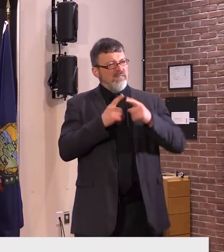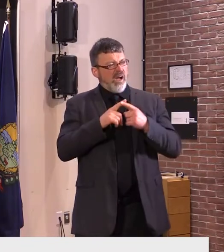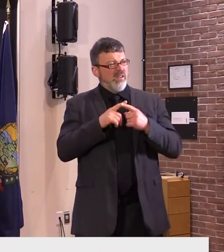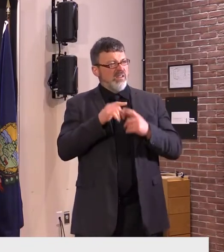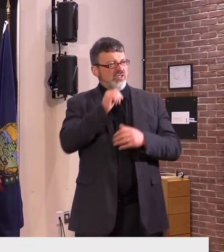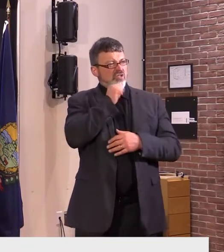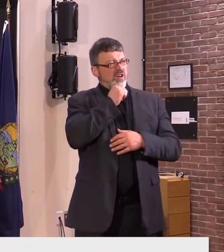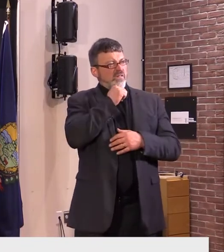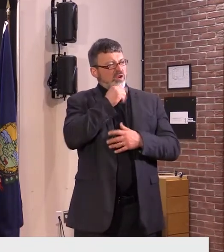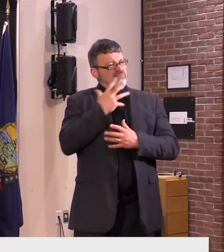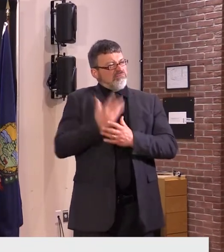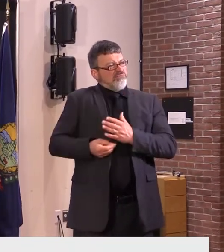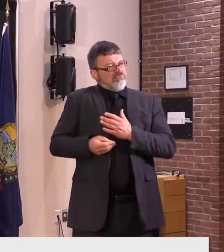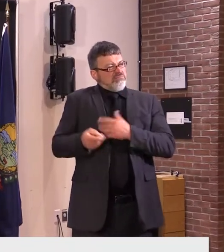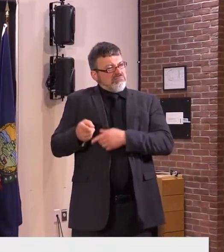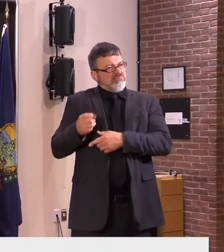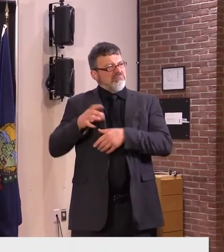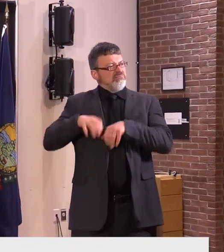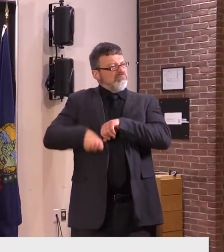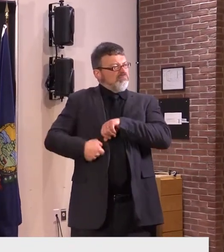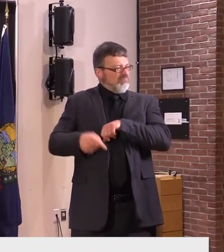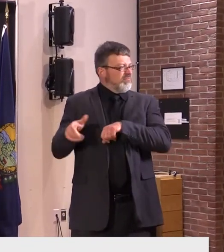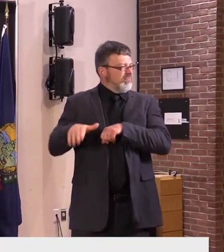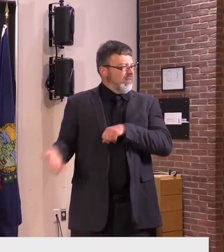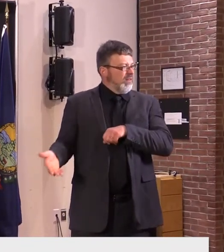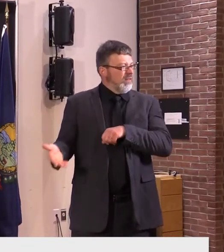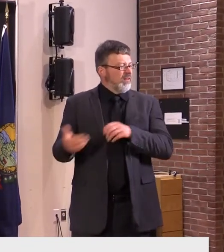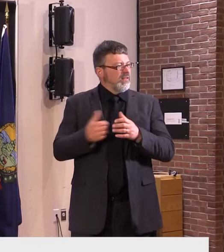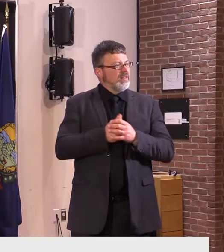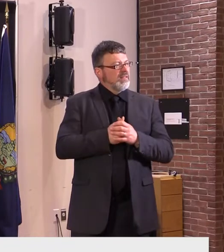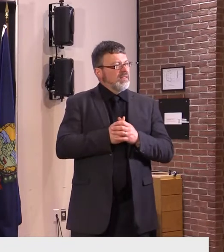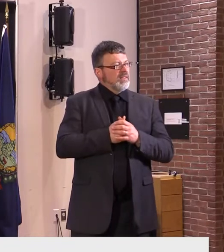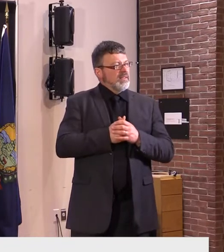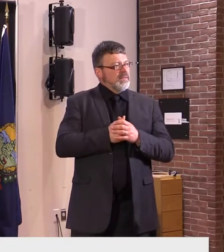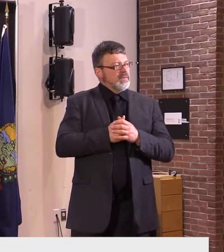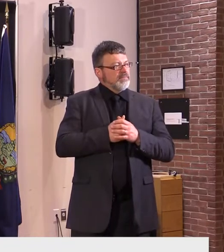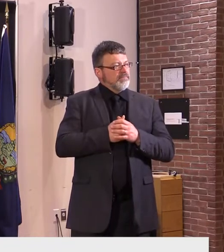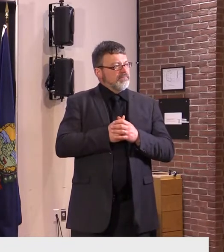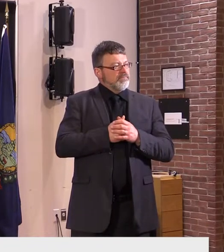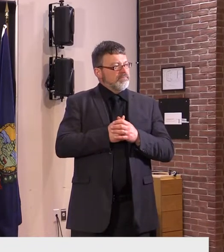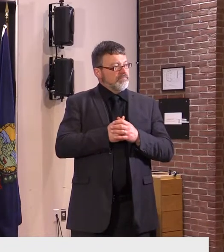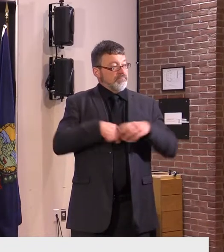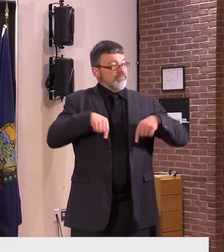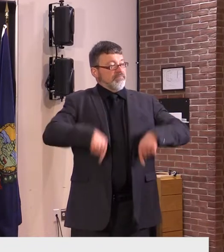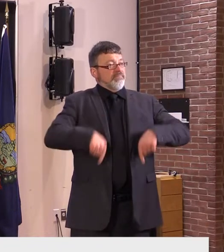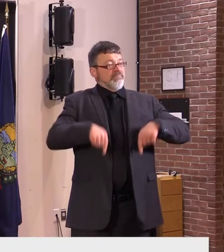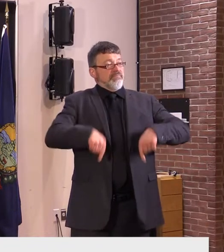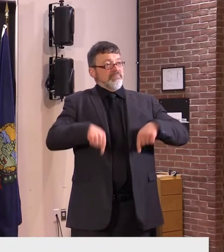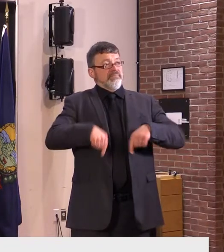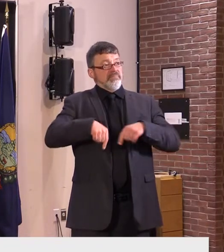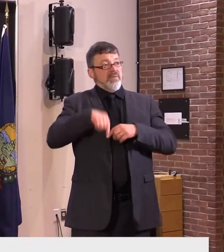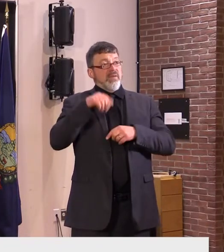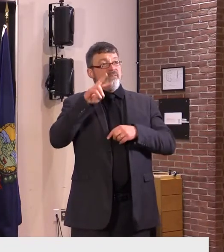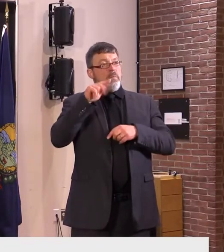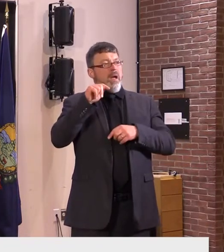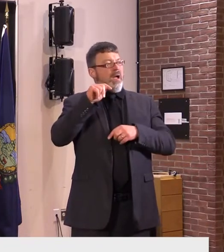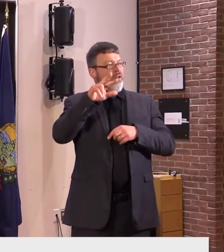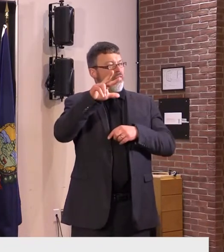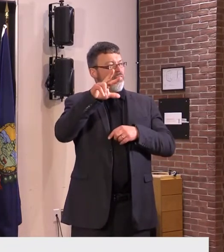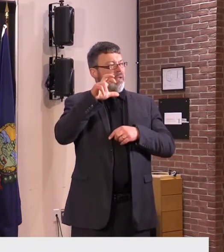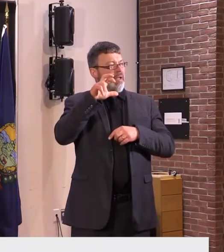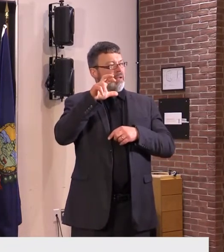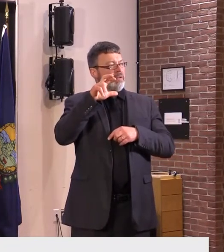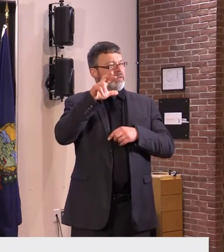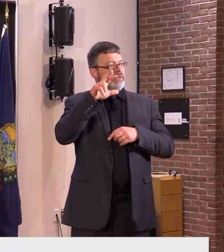We should take a moment to remember the now 654 lives lost here in Vermont. Even if we did not know